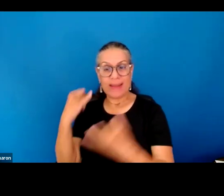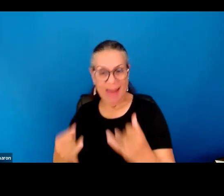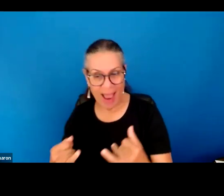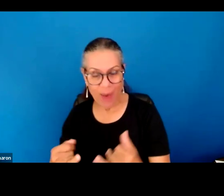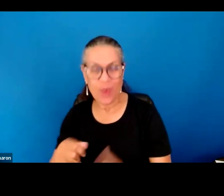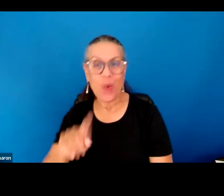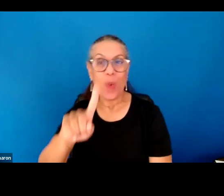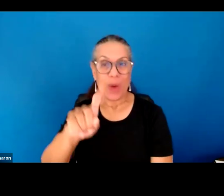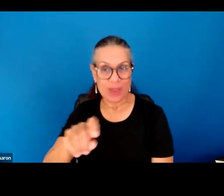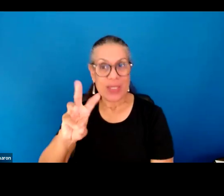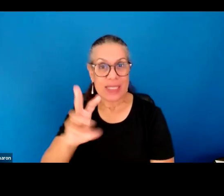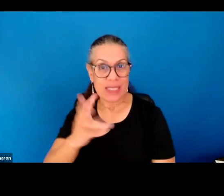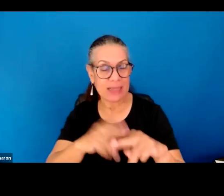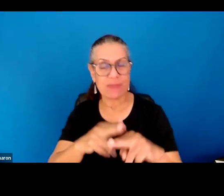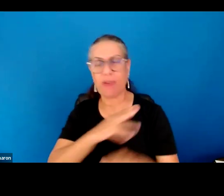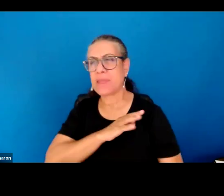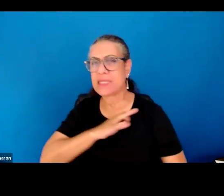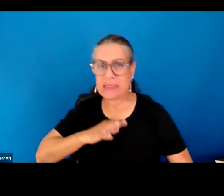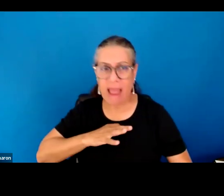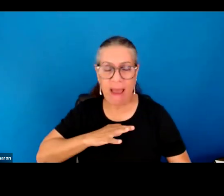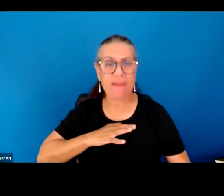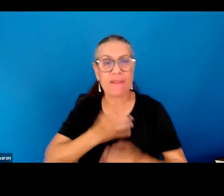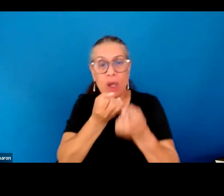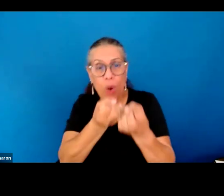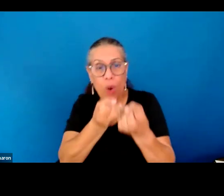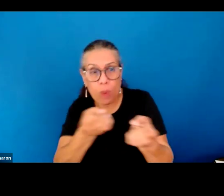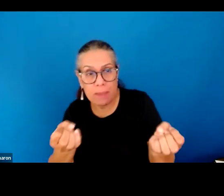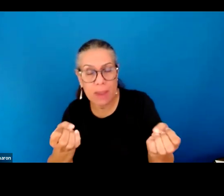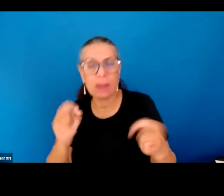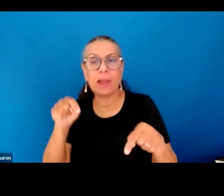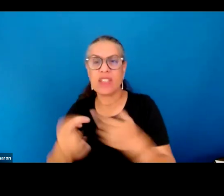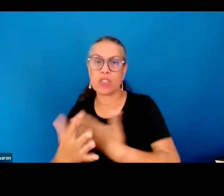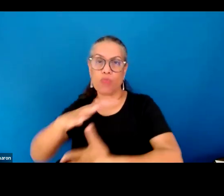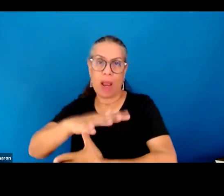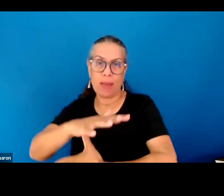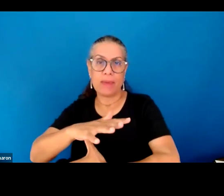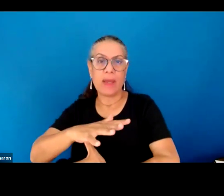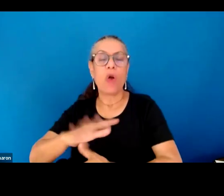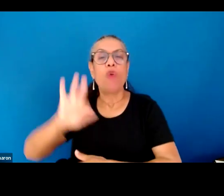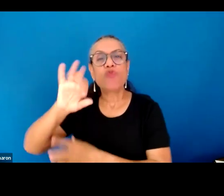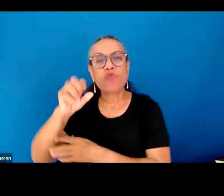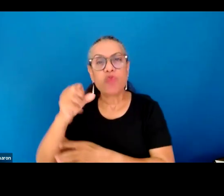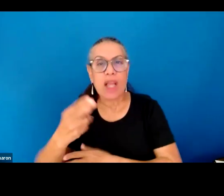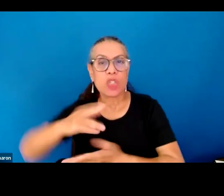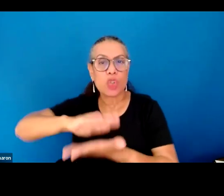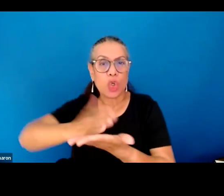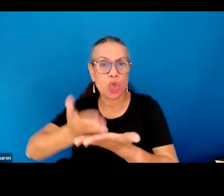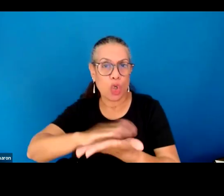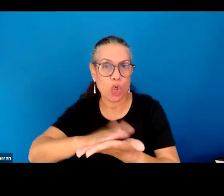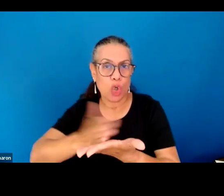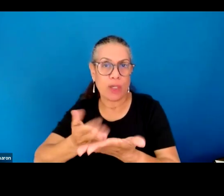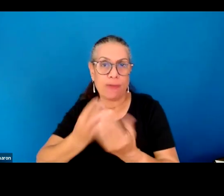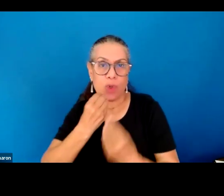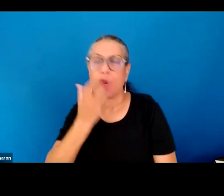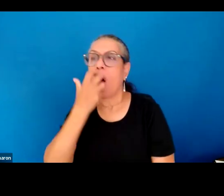site operational, everything from staffing to the equipment. But this is a priority of ours to make sure that all students are eating